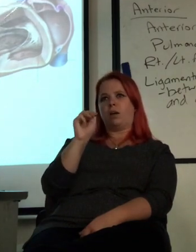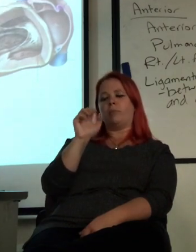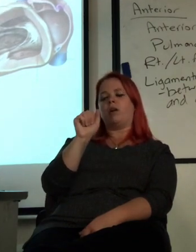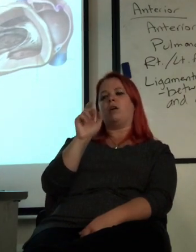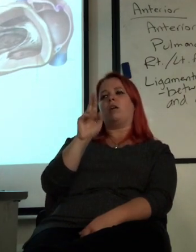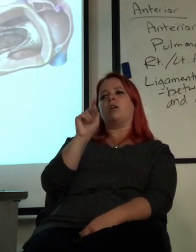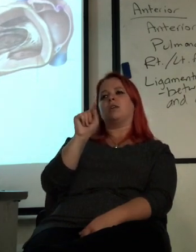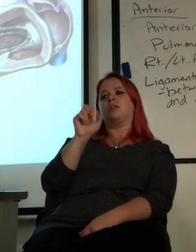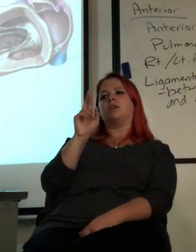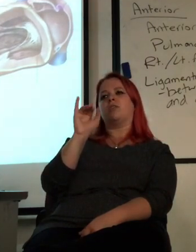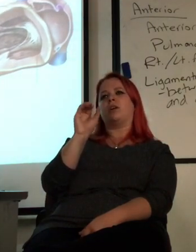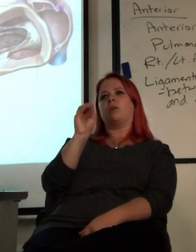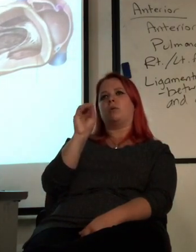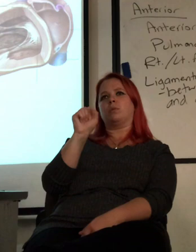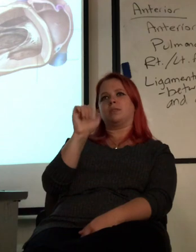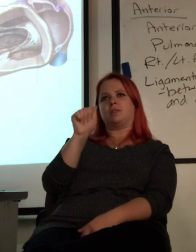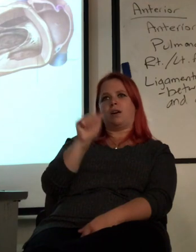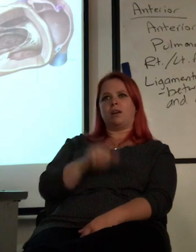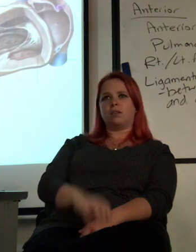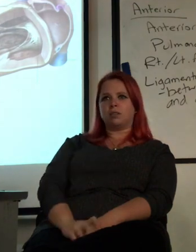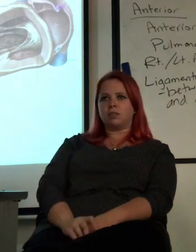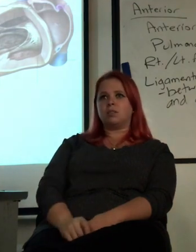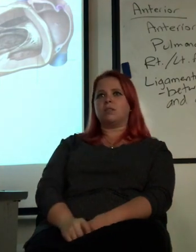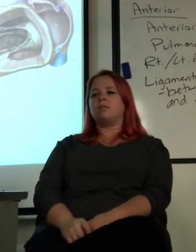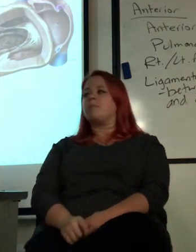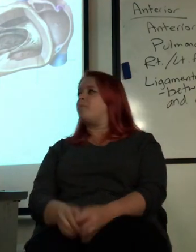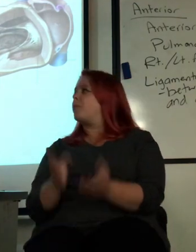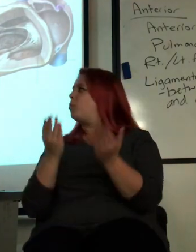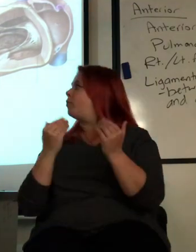Ligamentum arteriosum. Yeah, arteriosum, very good. Moving on.